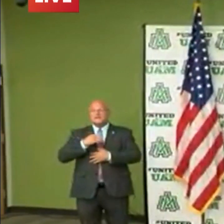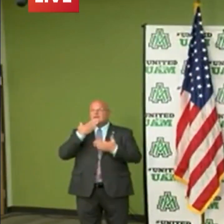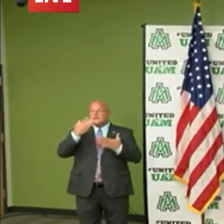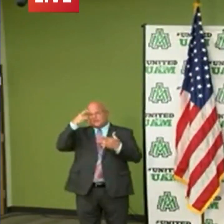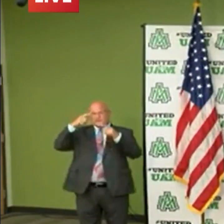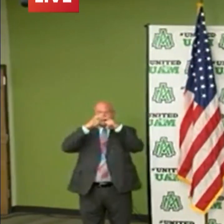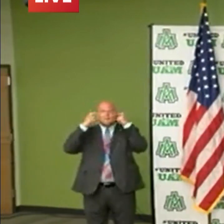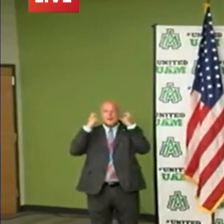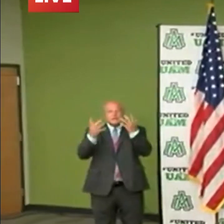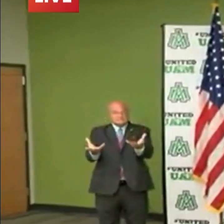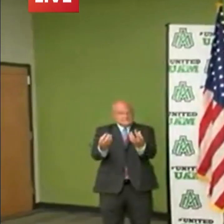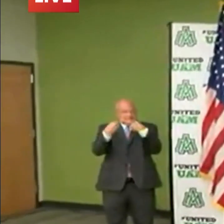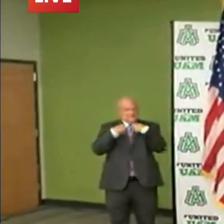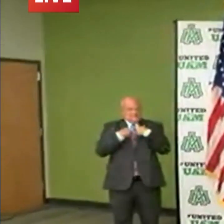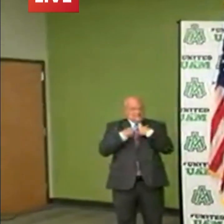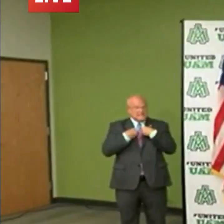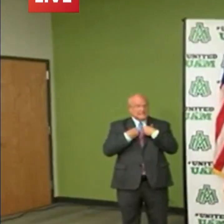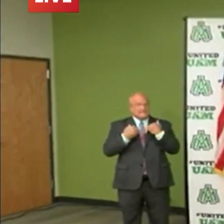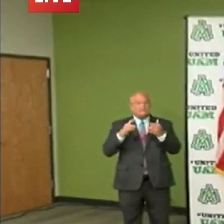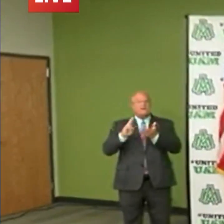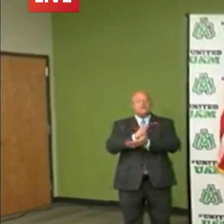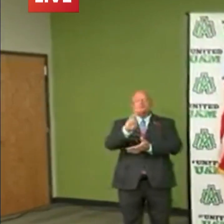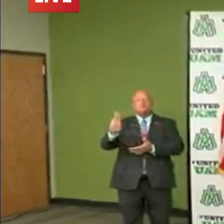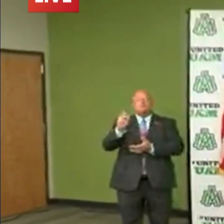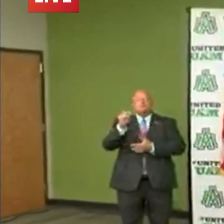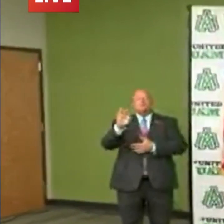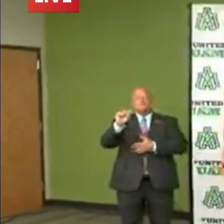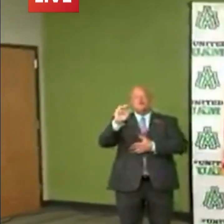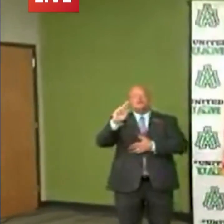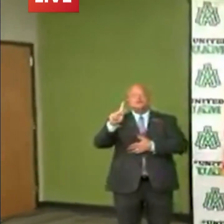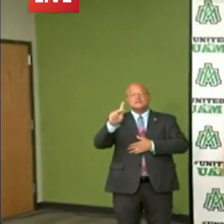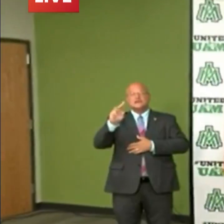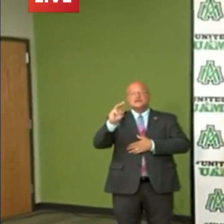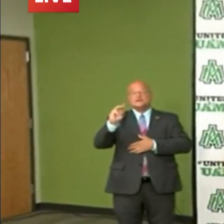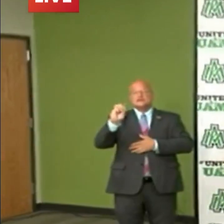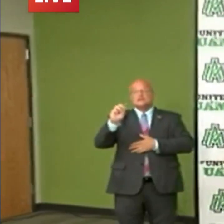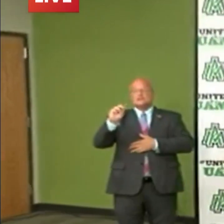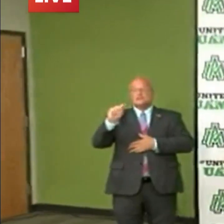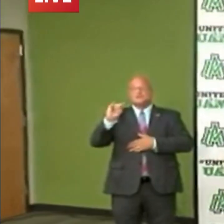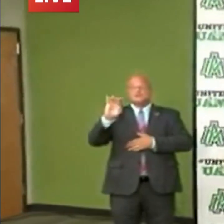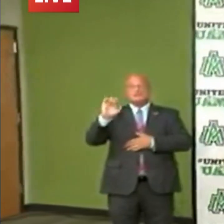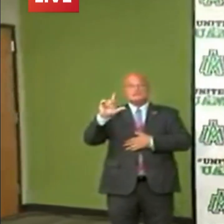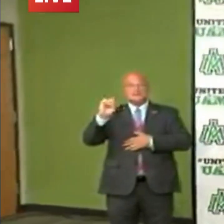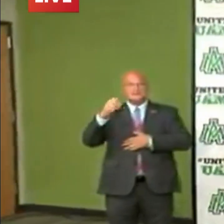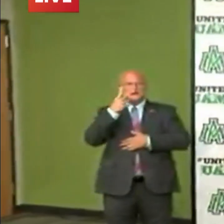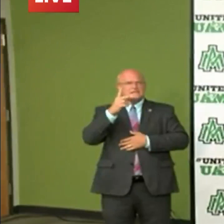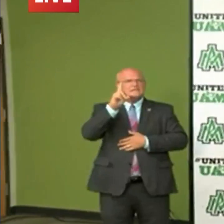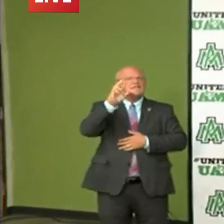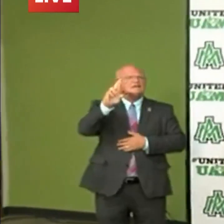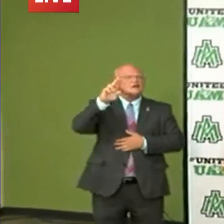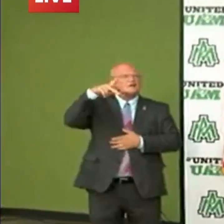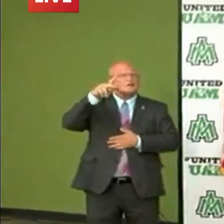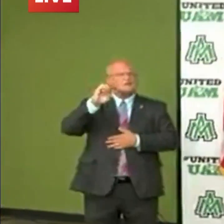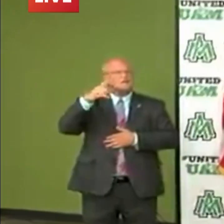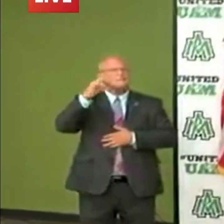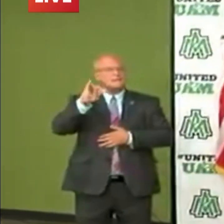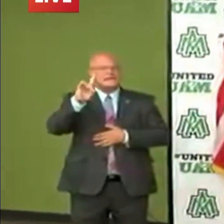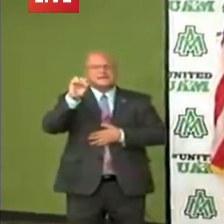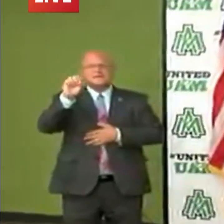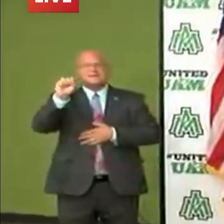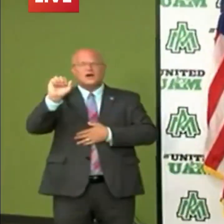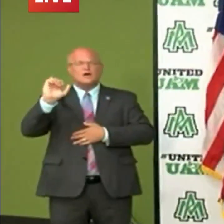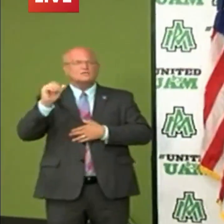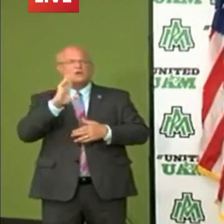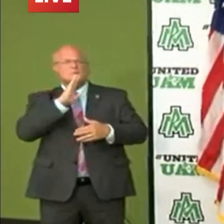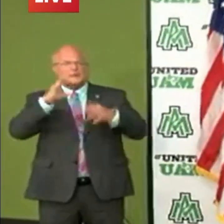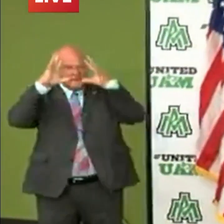mask that was given to me by the University of Arkansas Monticello. And I see Dr. Peggy Doss here, who's been our host,